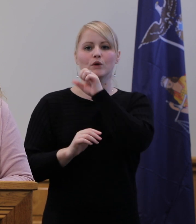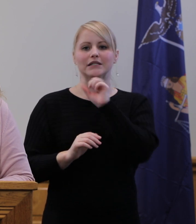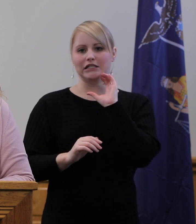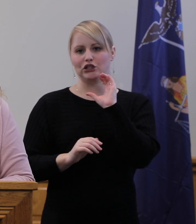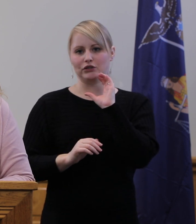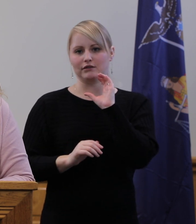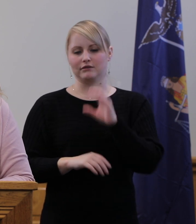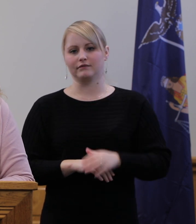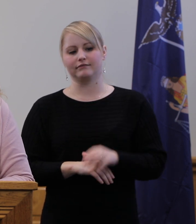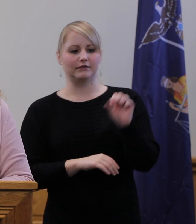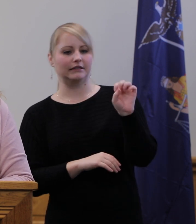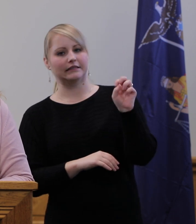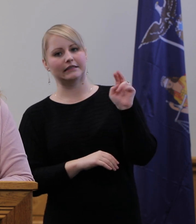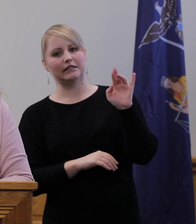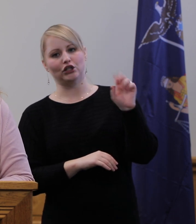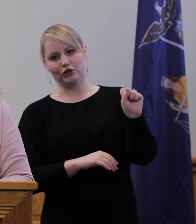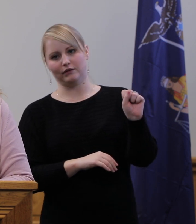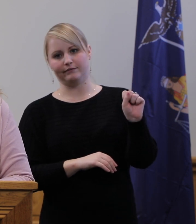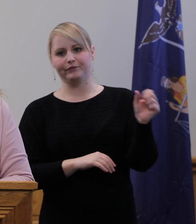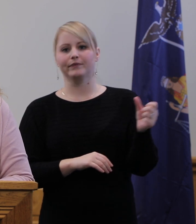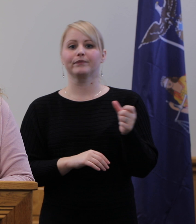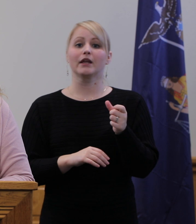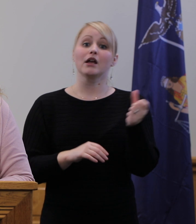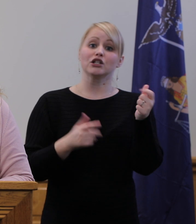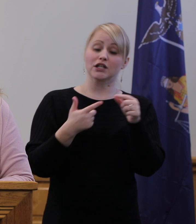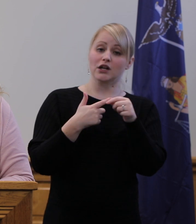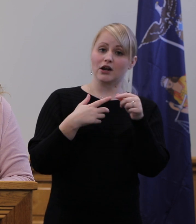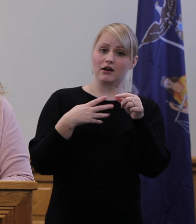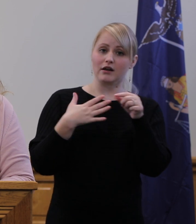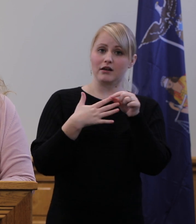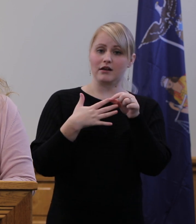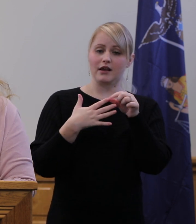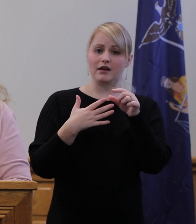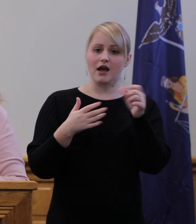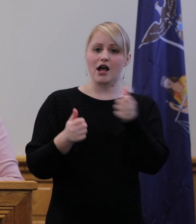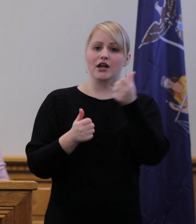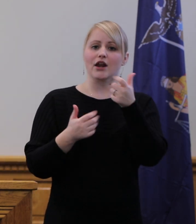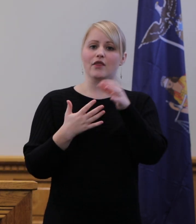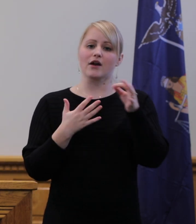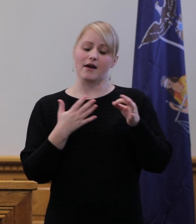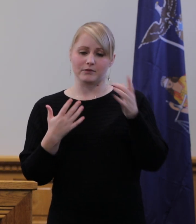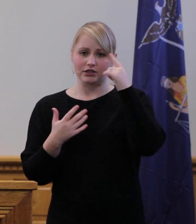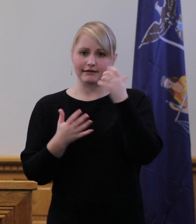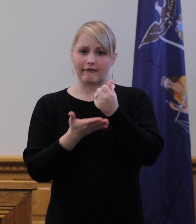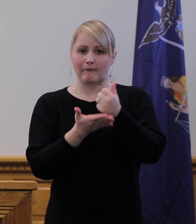Another way the Office for the Aging is found to help during these difficult times is the animatronic pets, Joy from All